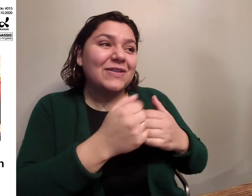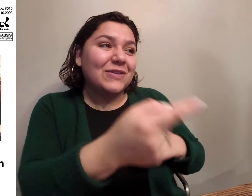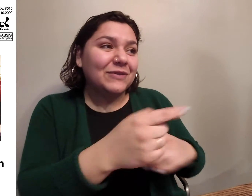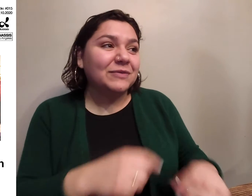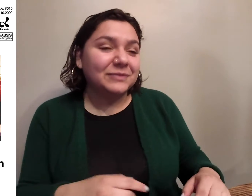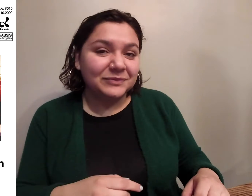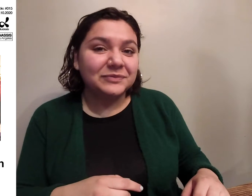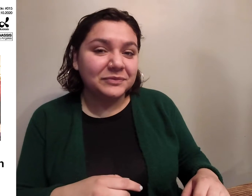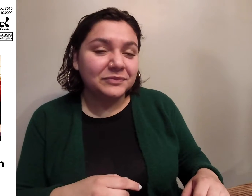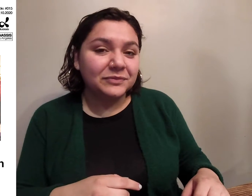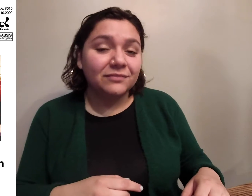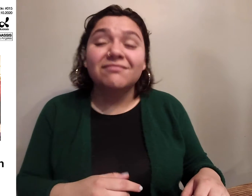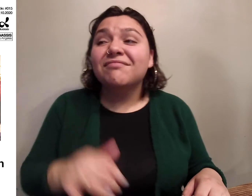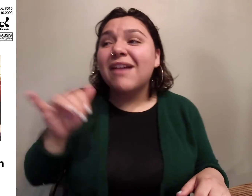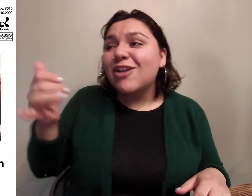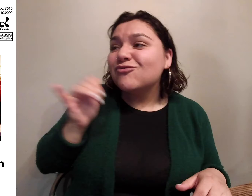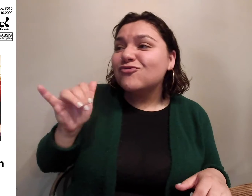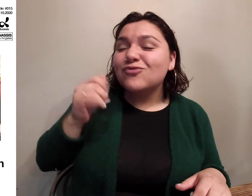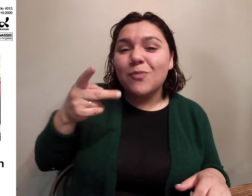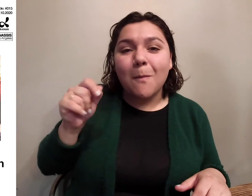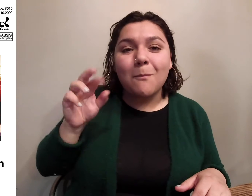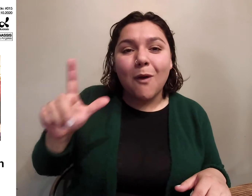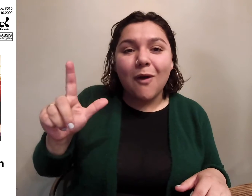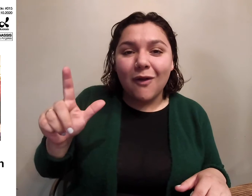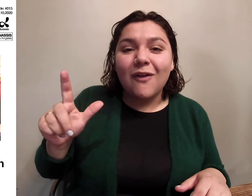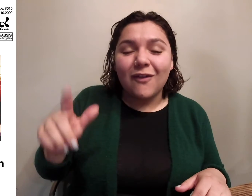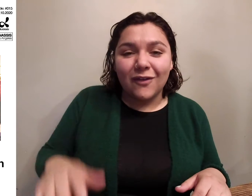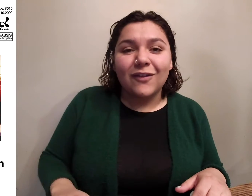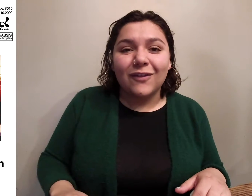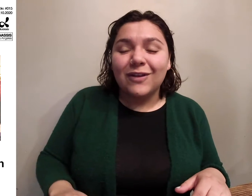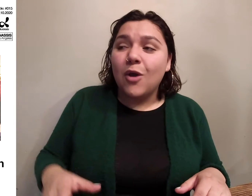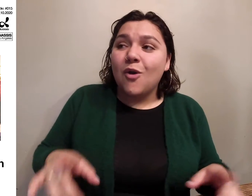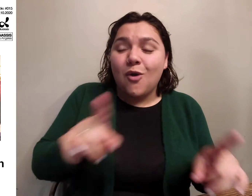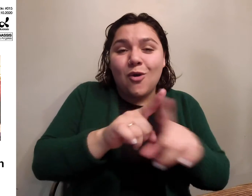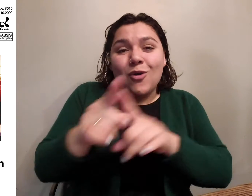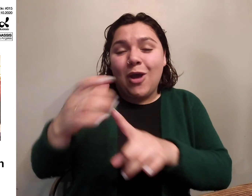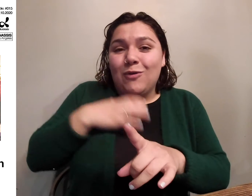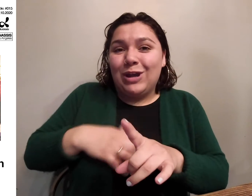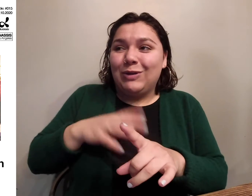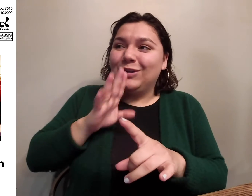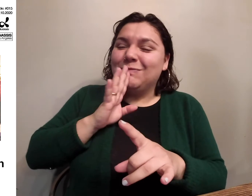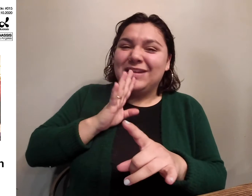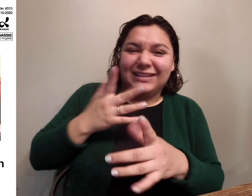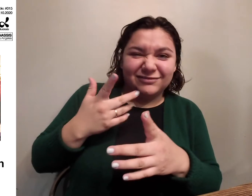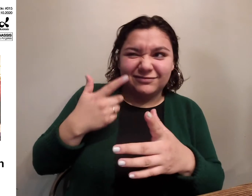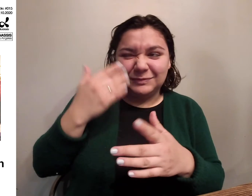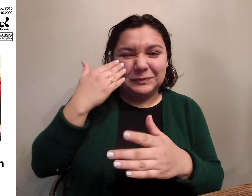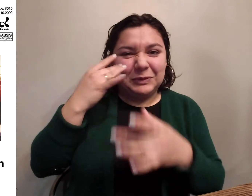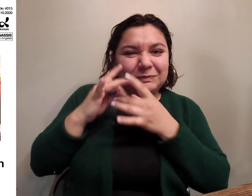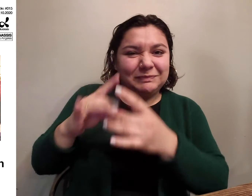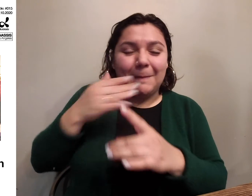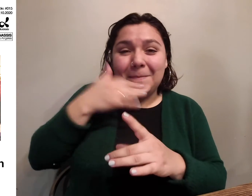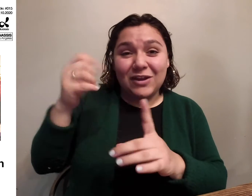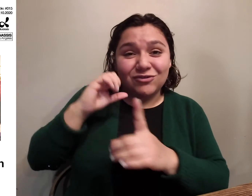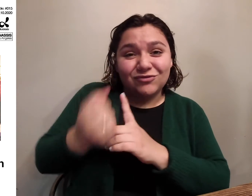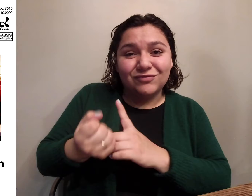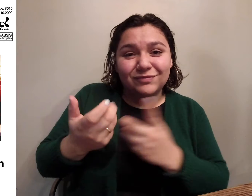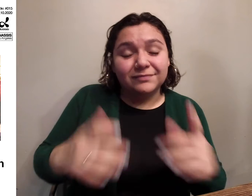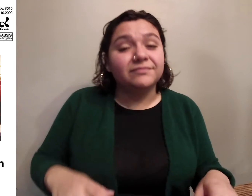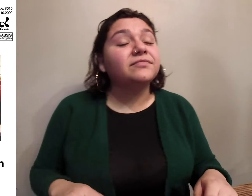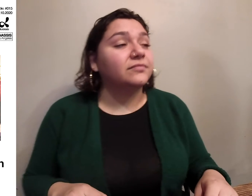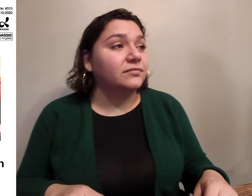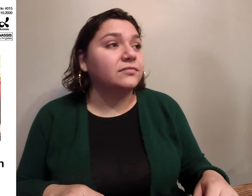you. Oh, you too, Paul. And I also wish we were speaking under better circumstances. There really